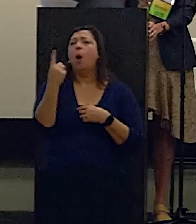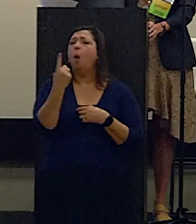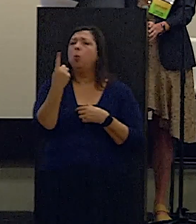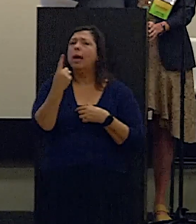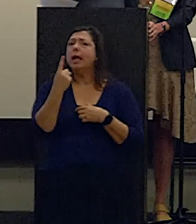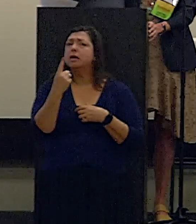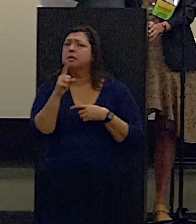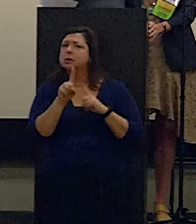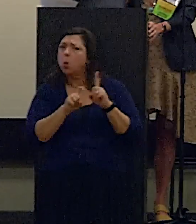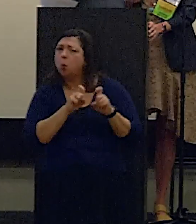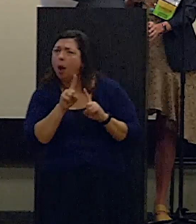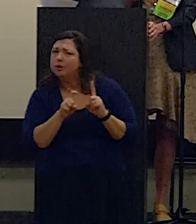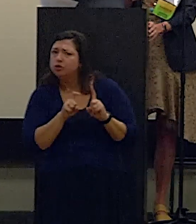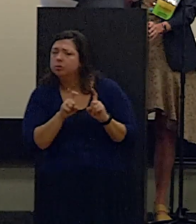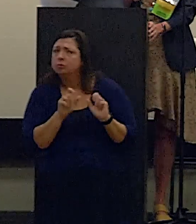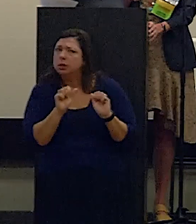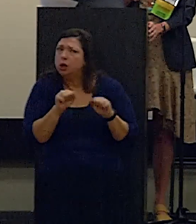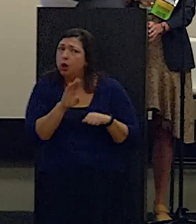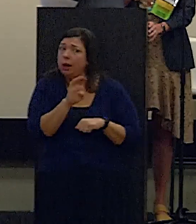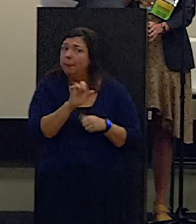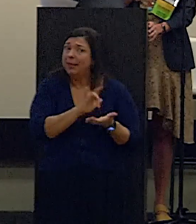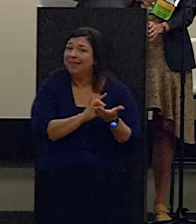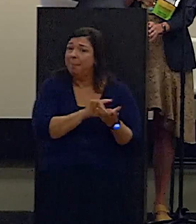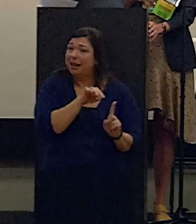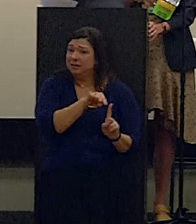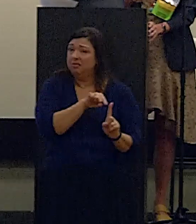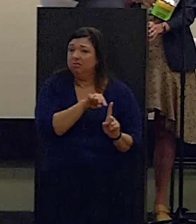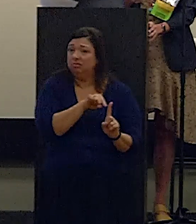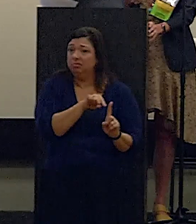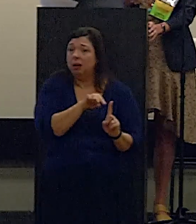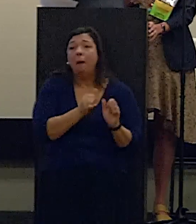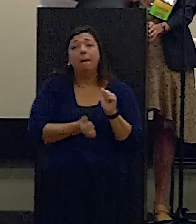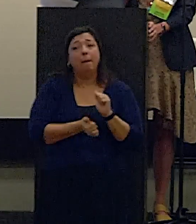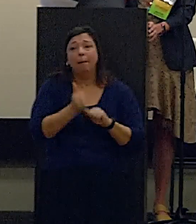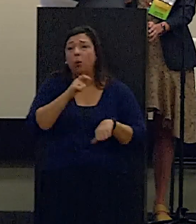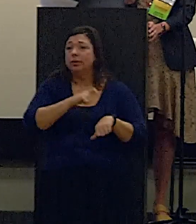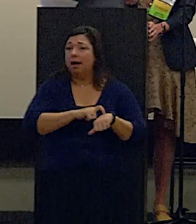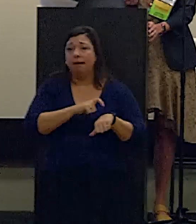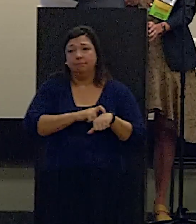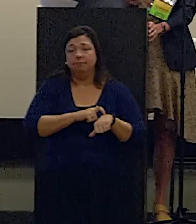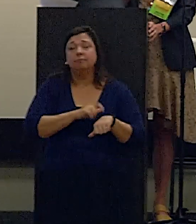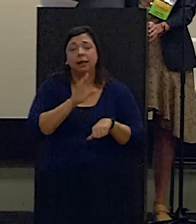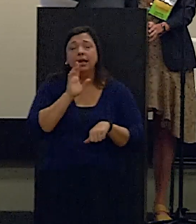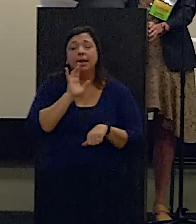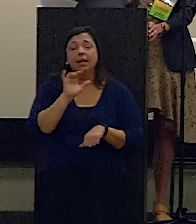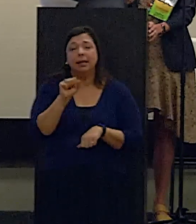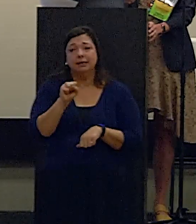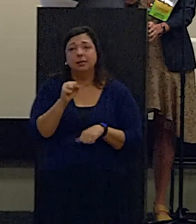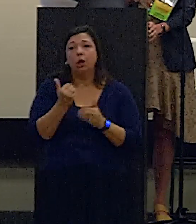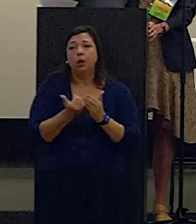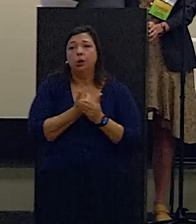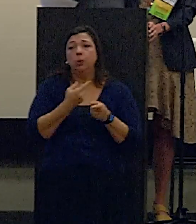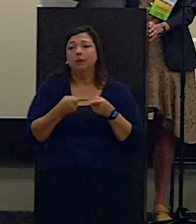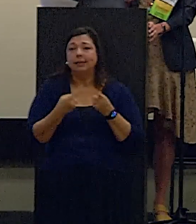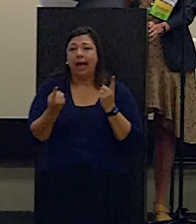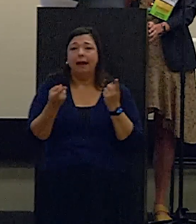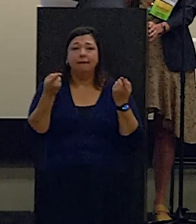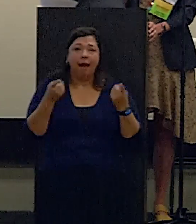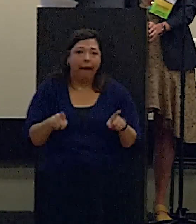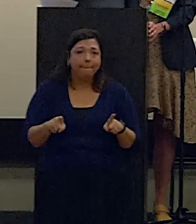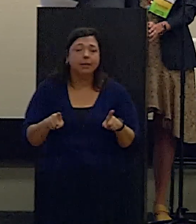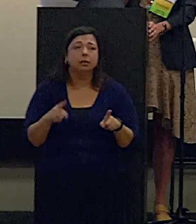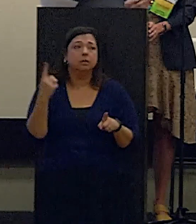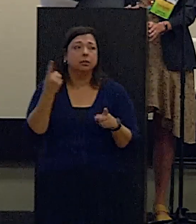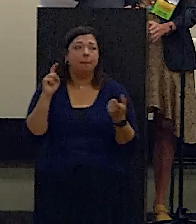question, could it be the medication? Because more times than not, it is. New side effect happens, something